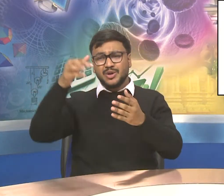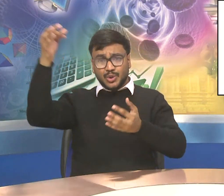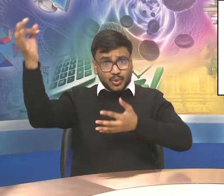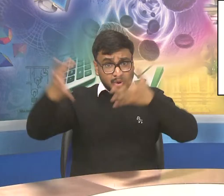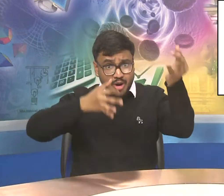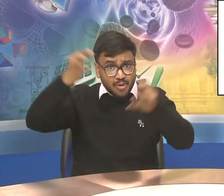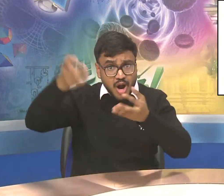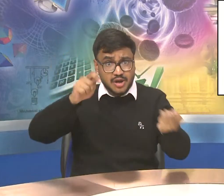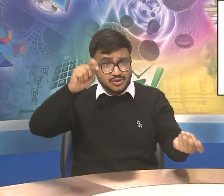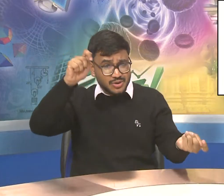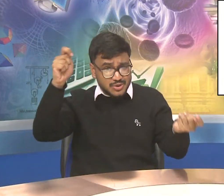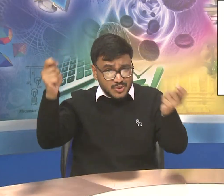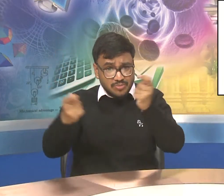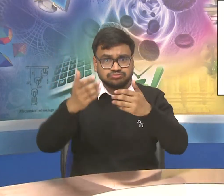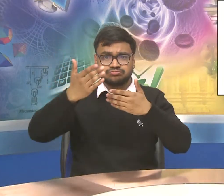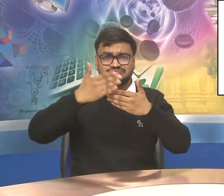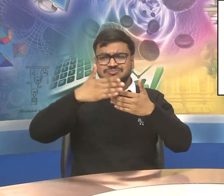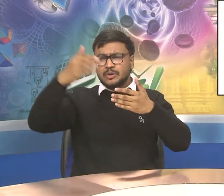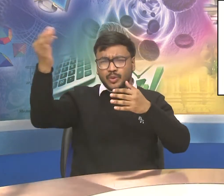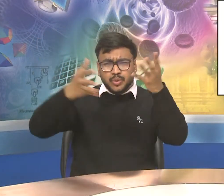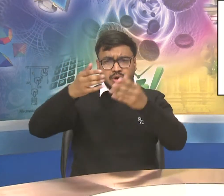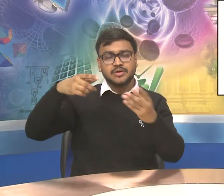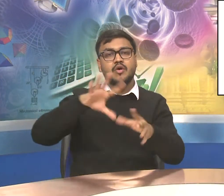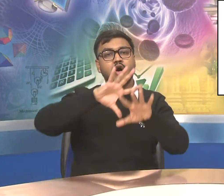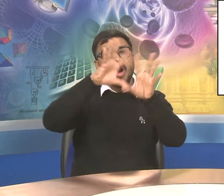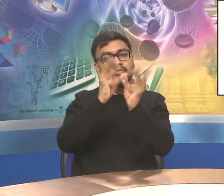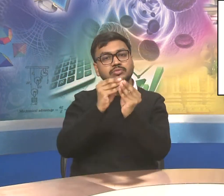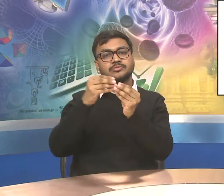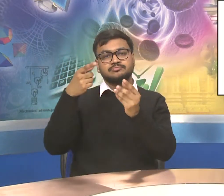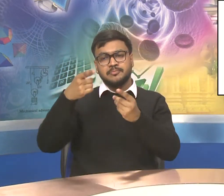And long-range reference services,